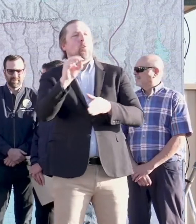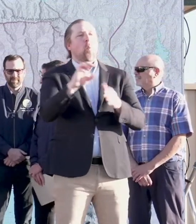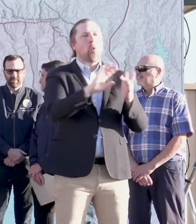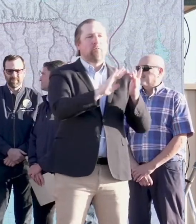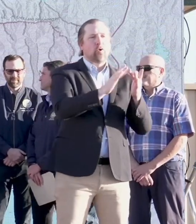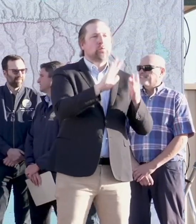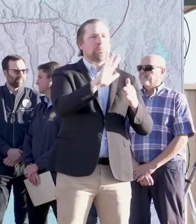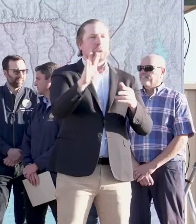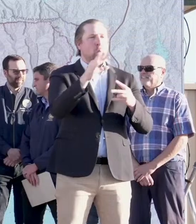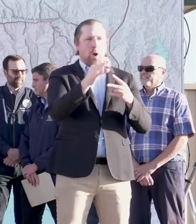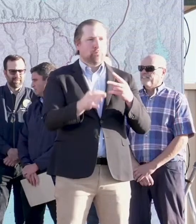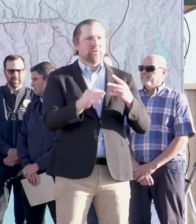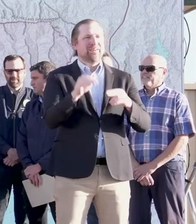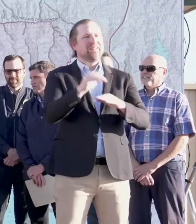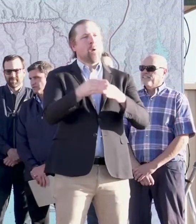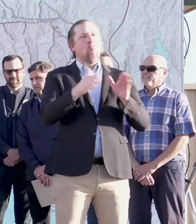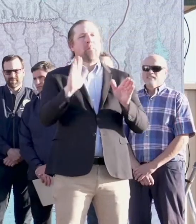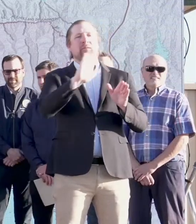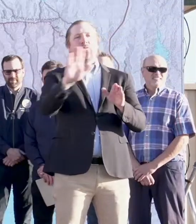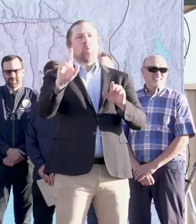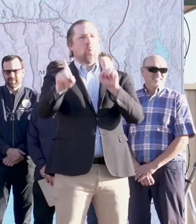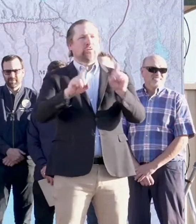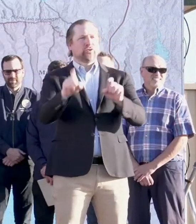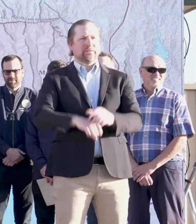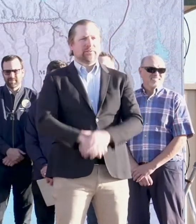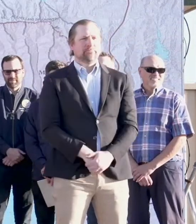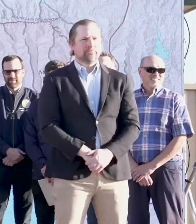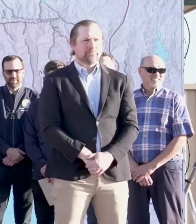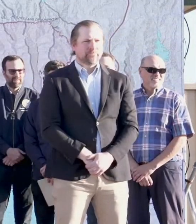virtually. And now we'd like to open it up for questions.